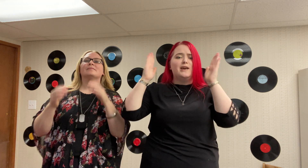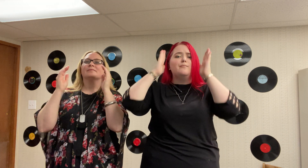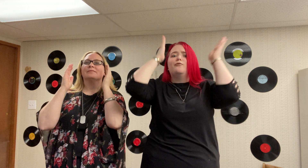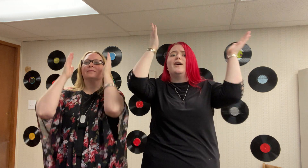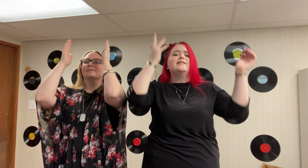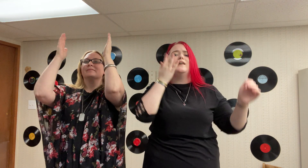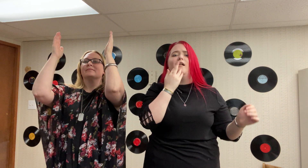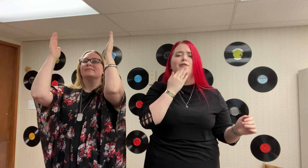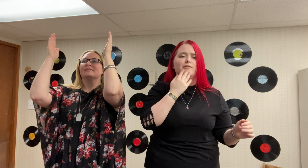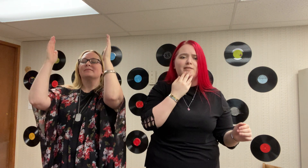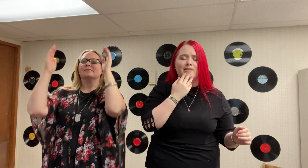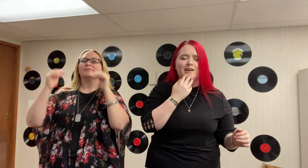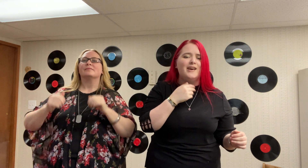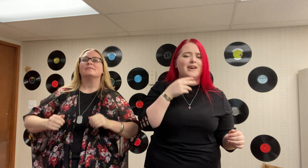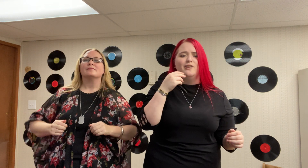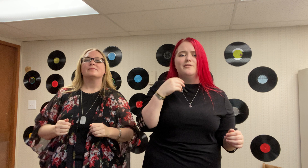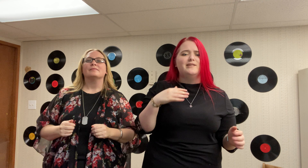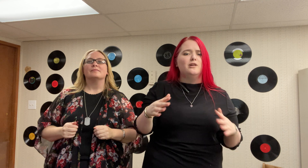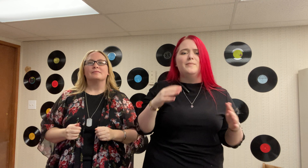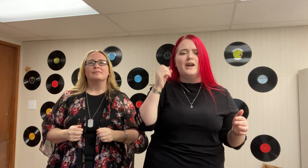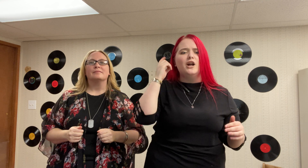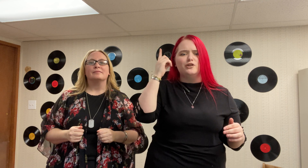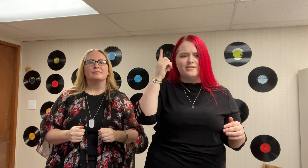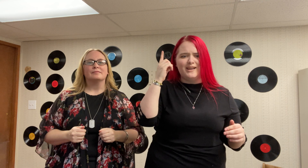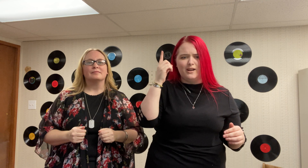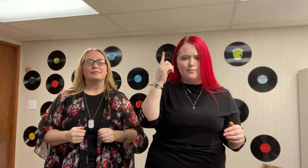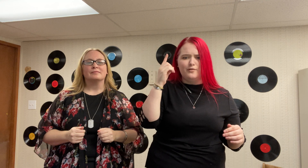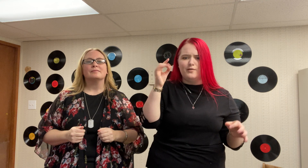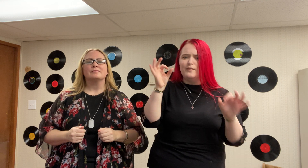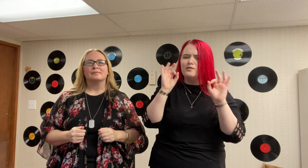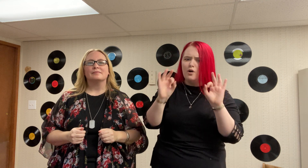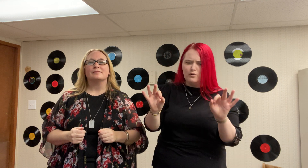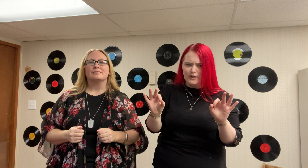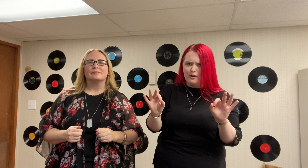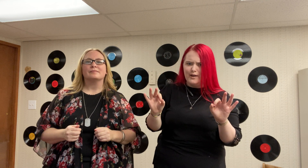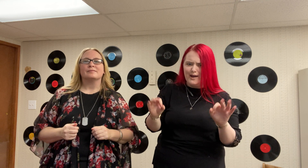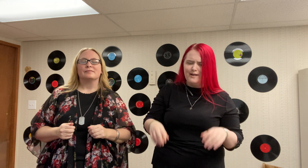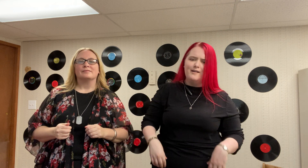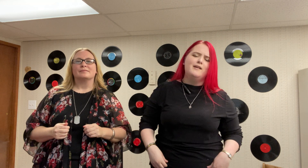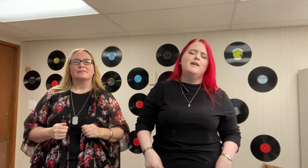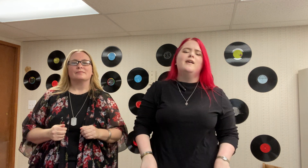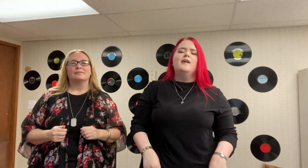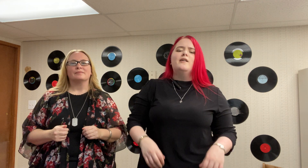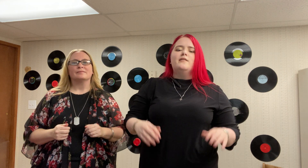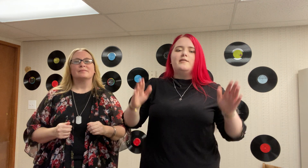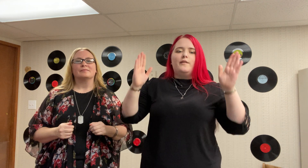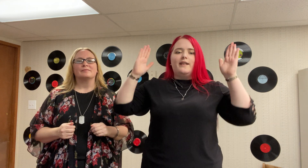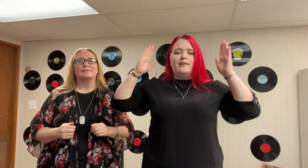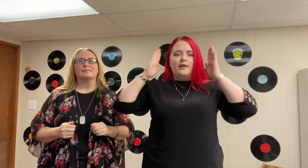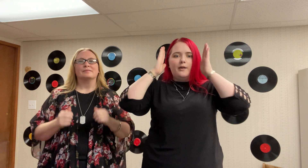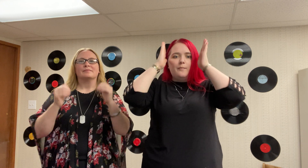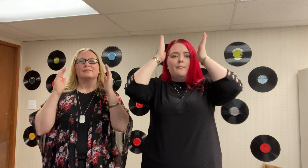bright colors. It'll still be understandable, so it's totally okay. So that's